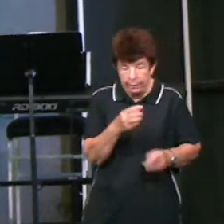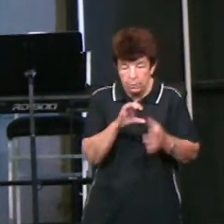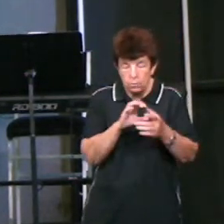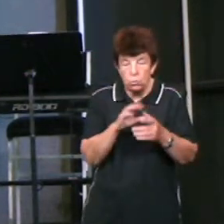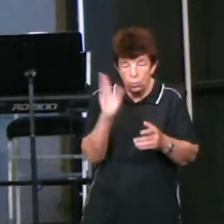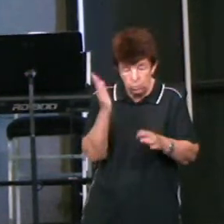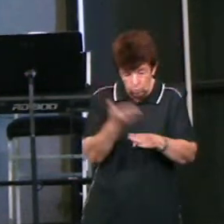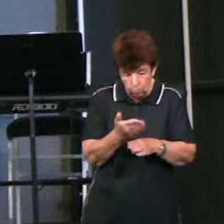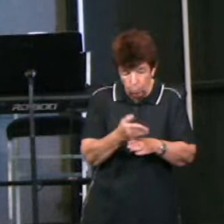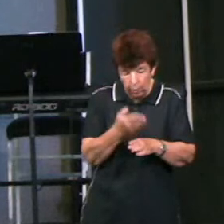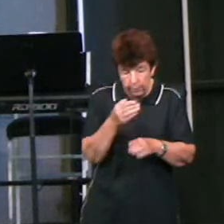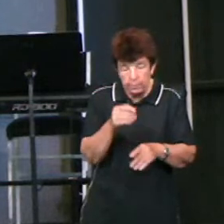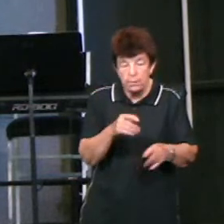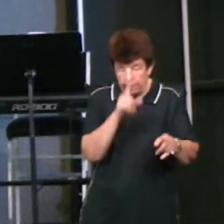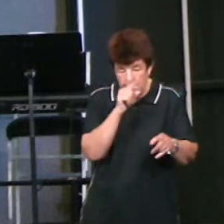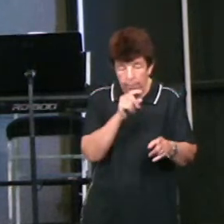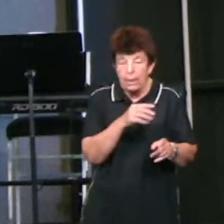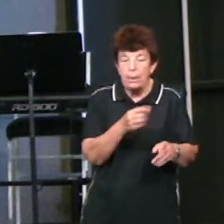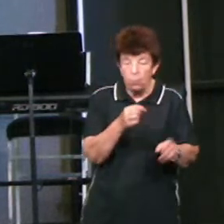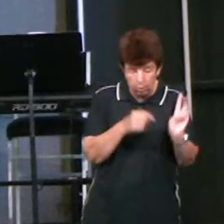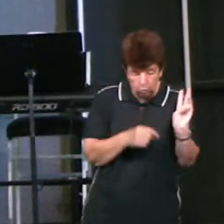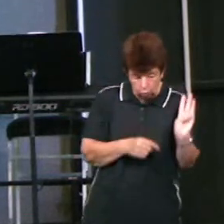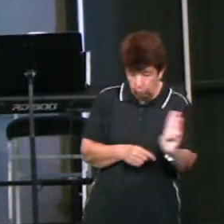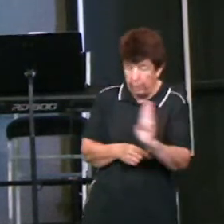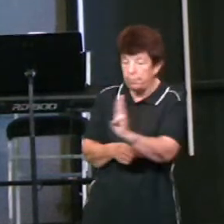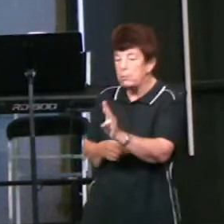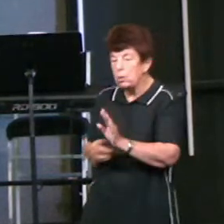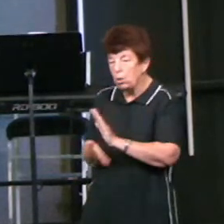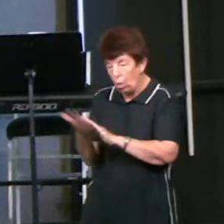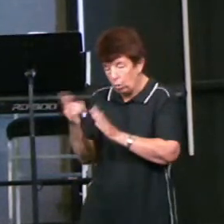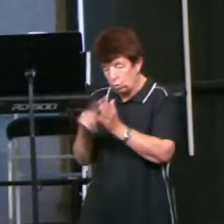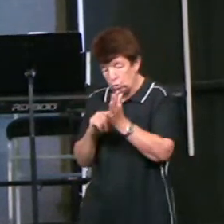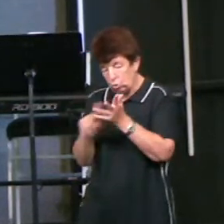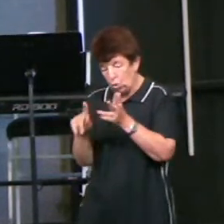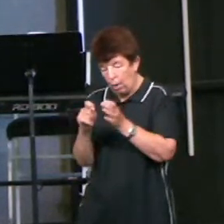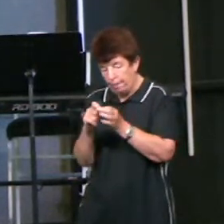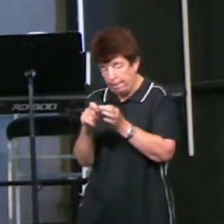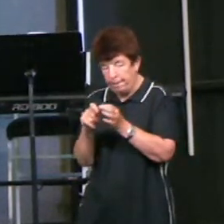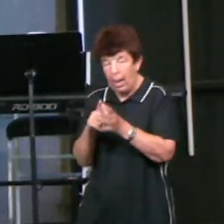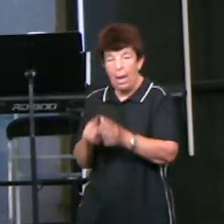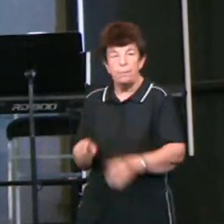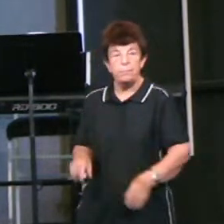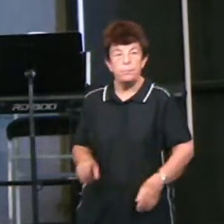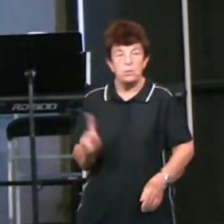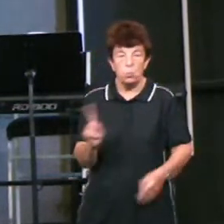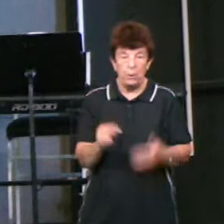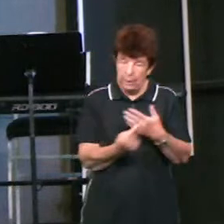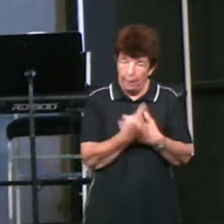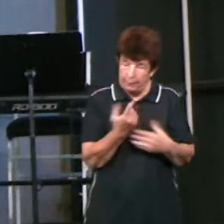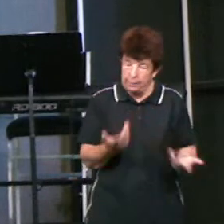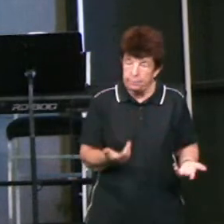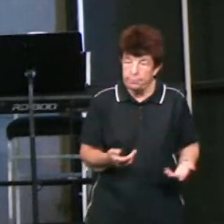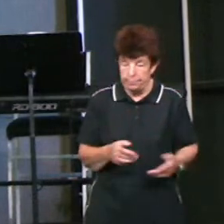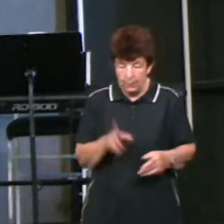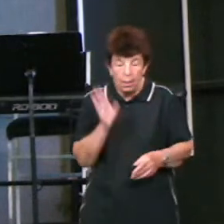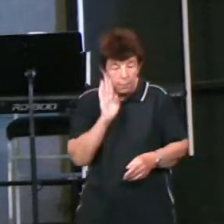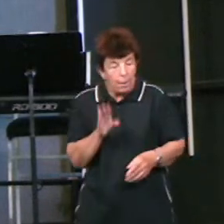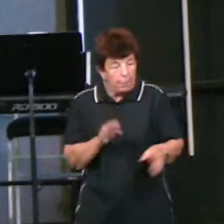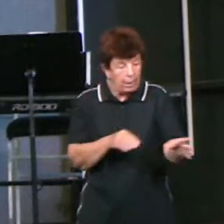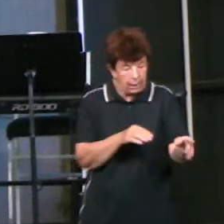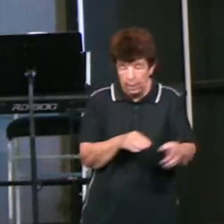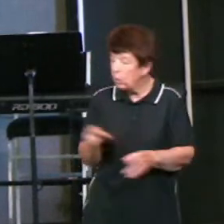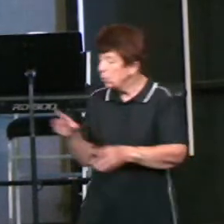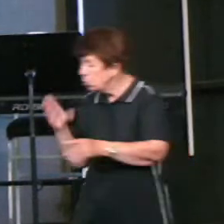related everything to them, he sent them to Joppa. And so what's going on here? Remember this divide, which I said, we've got